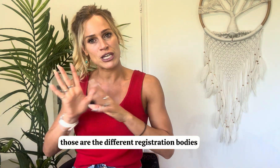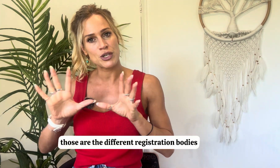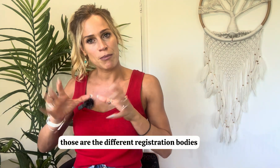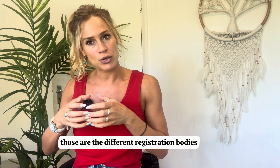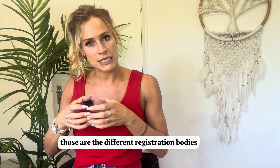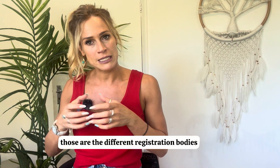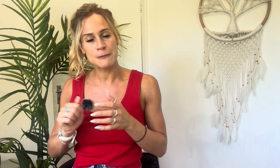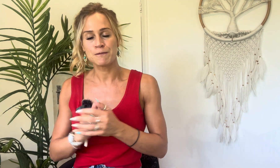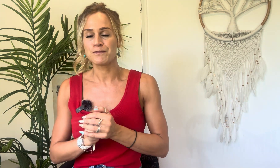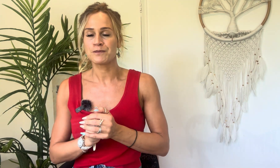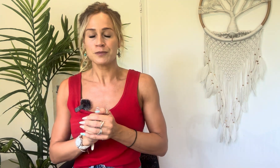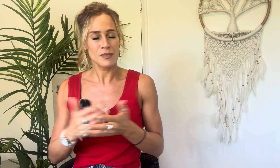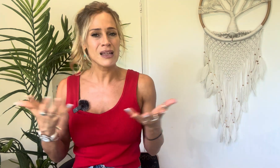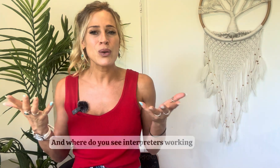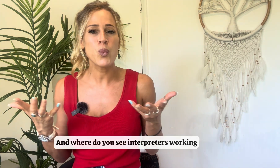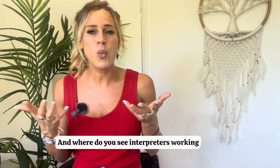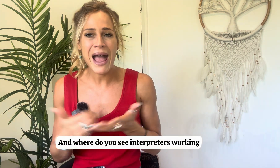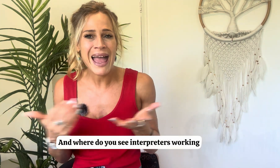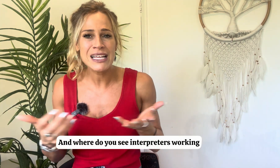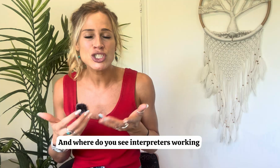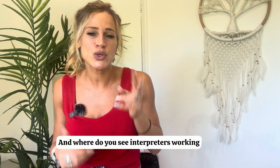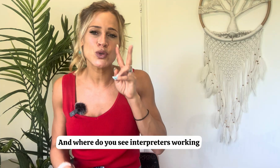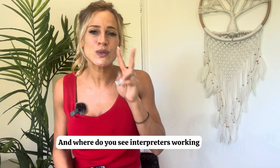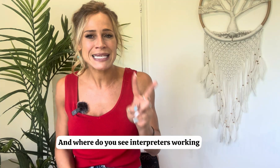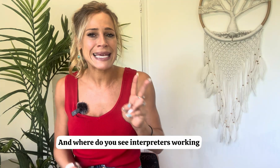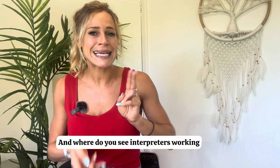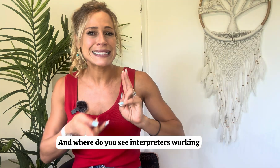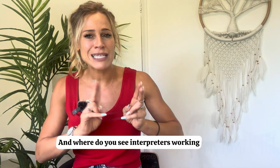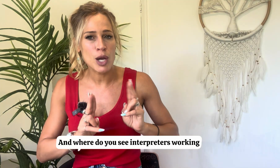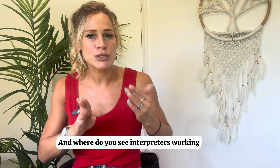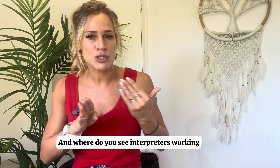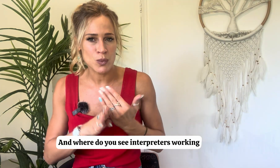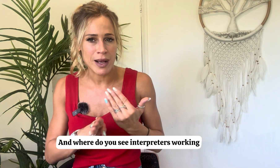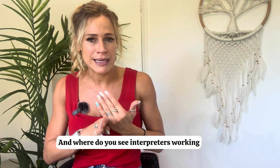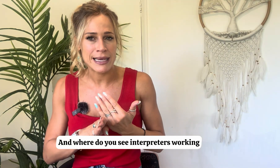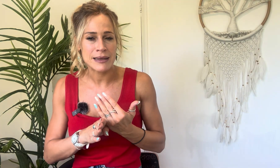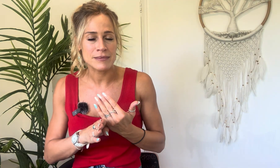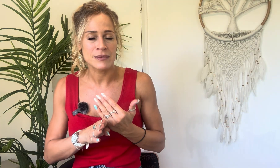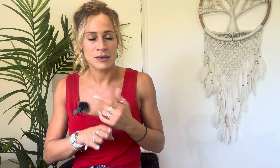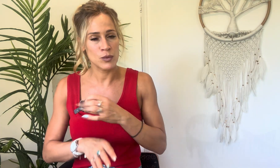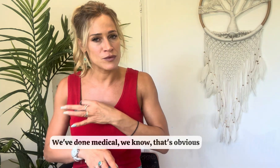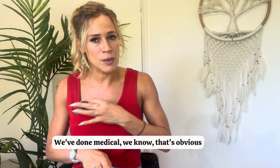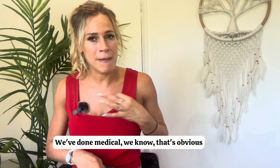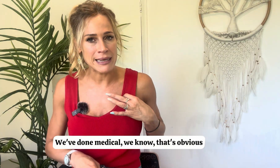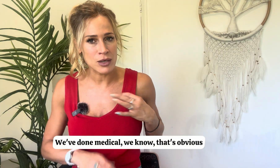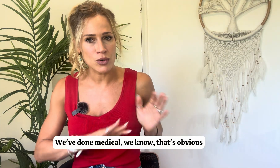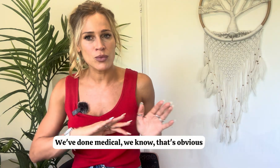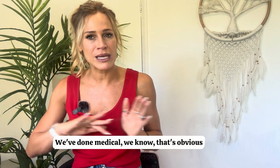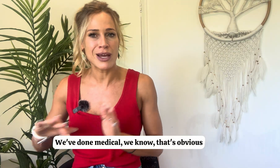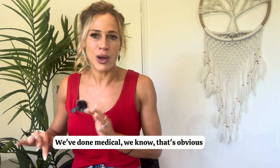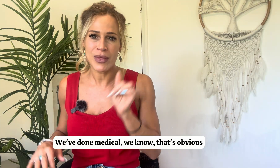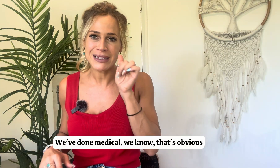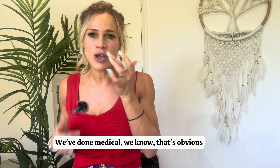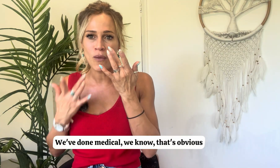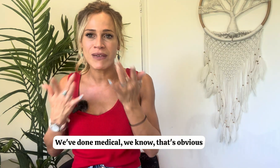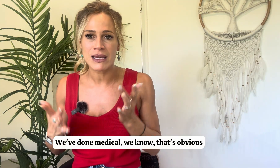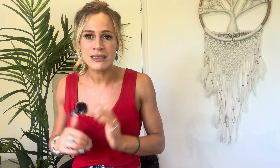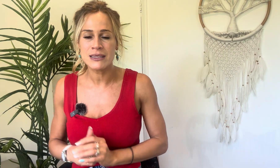registration bodies. Now, where do you see interpreters working? We've done medical, we know that's obvious.